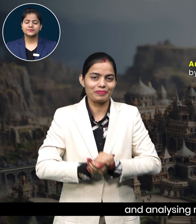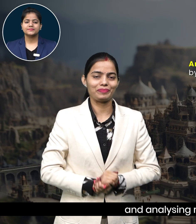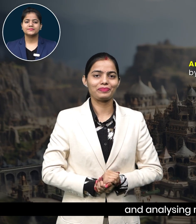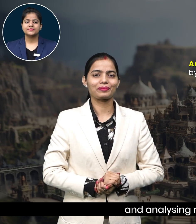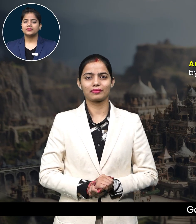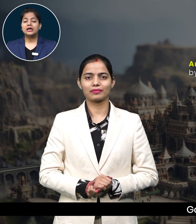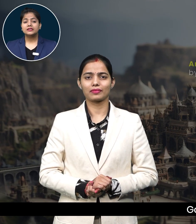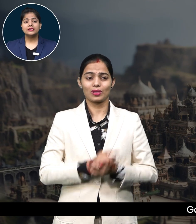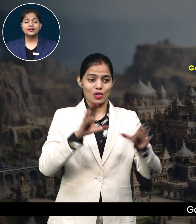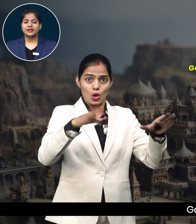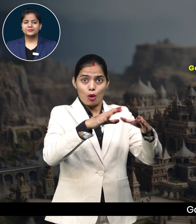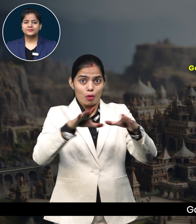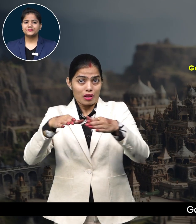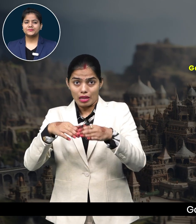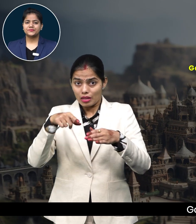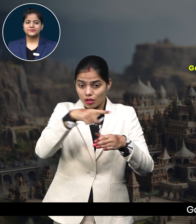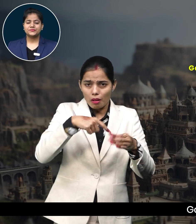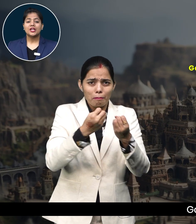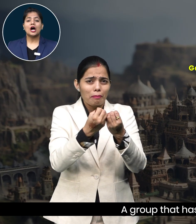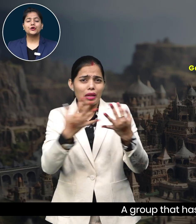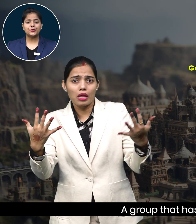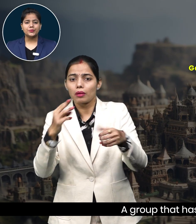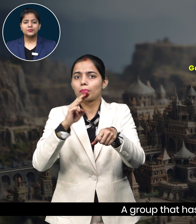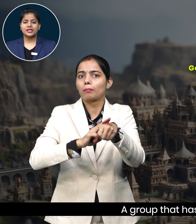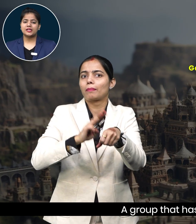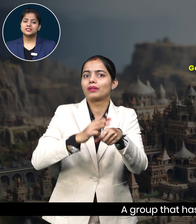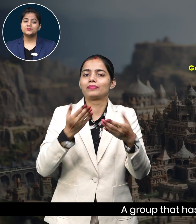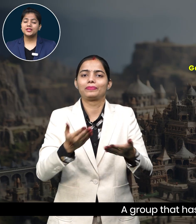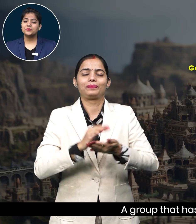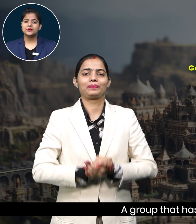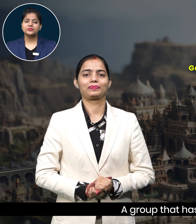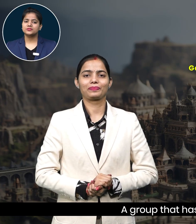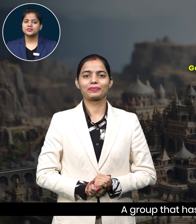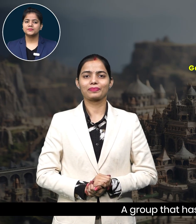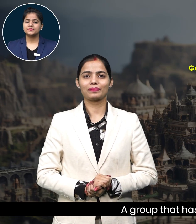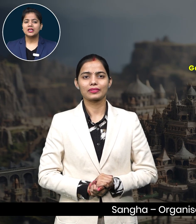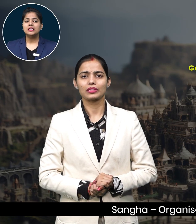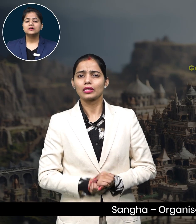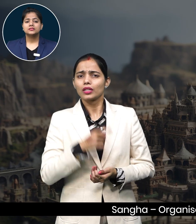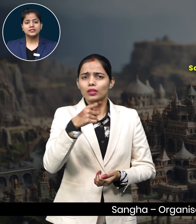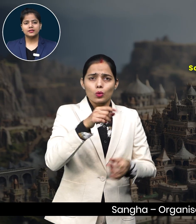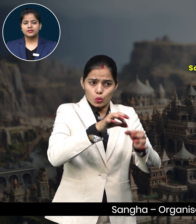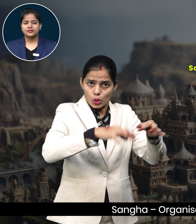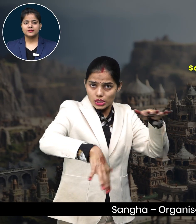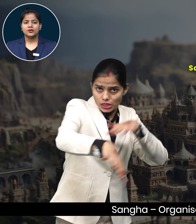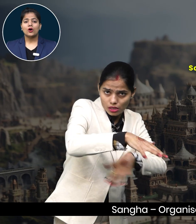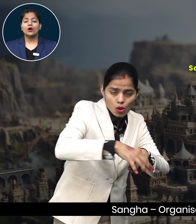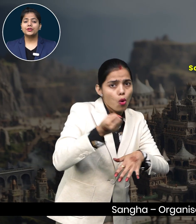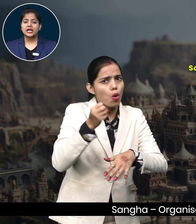cultures. Gana. A group that has many members.